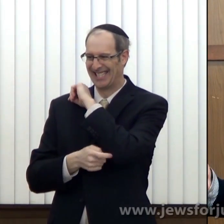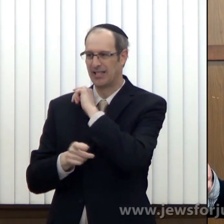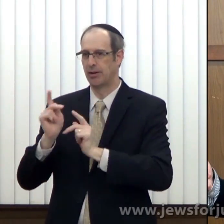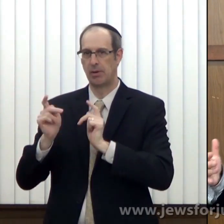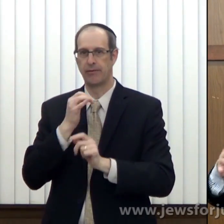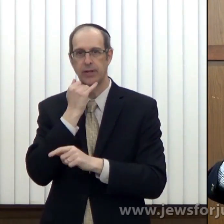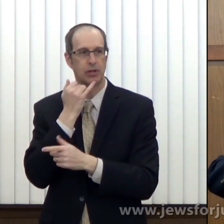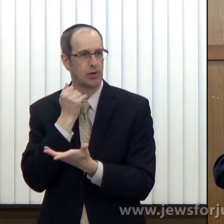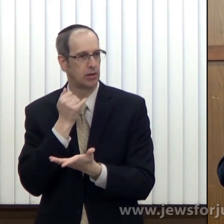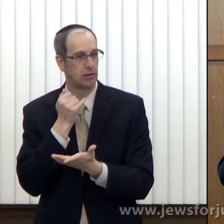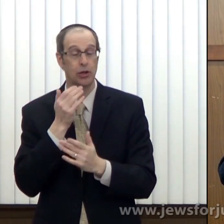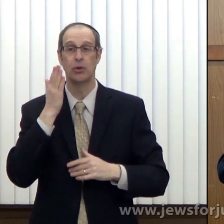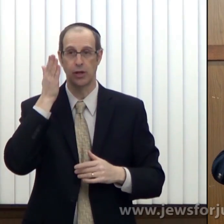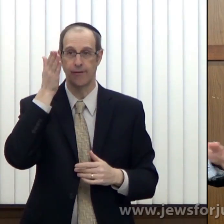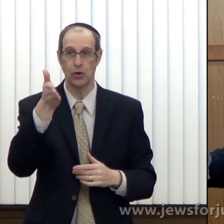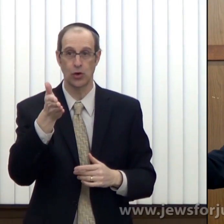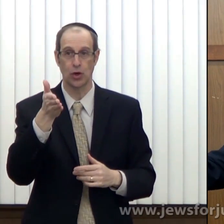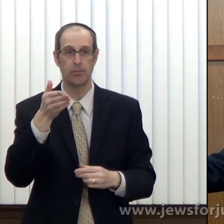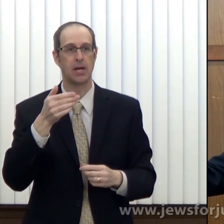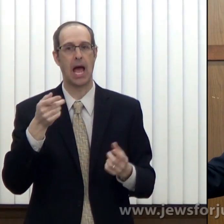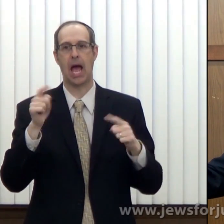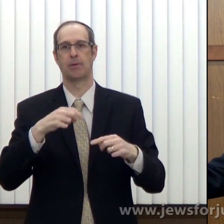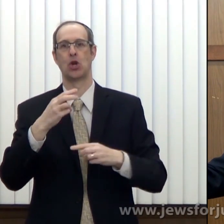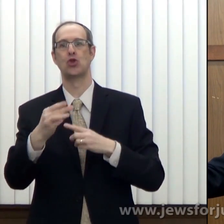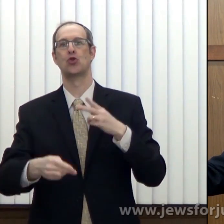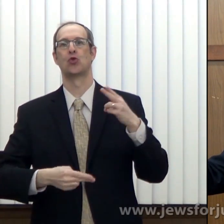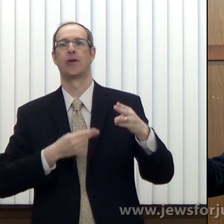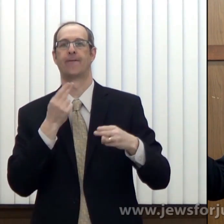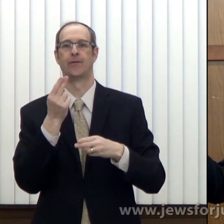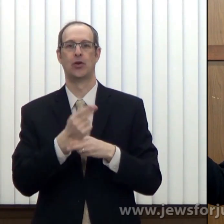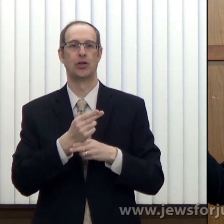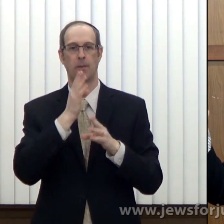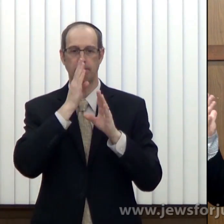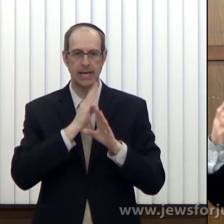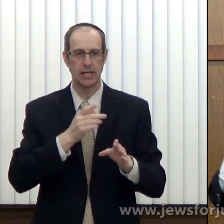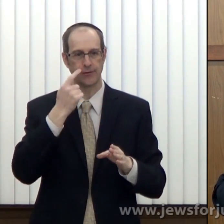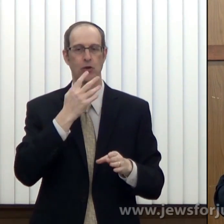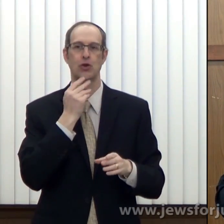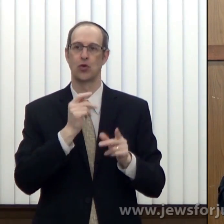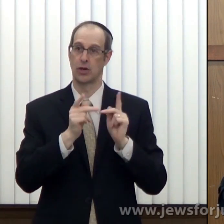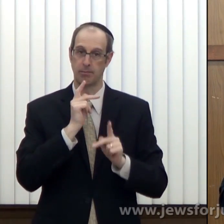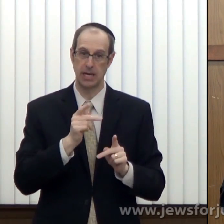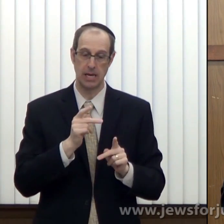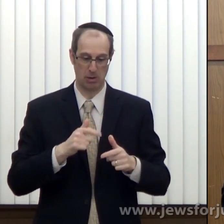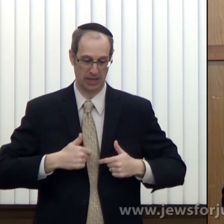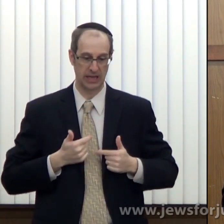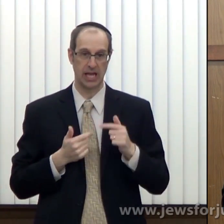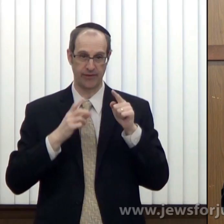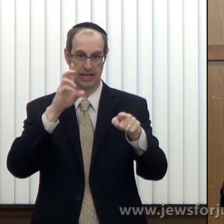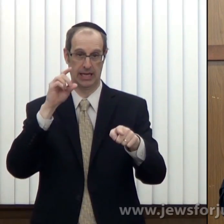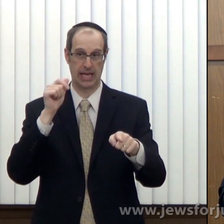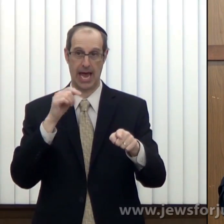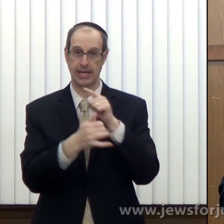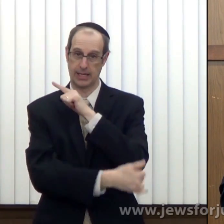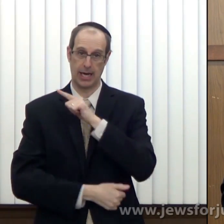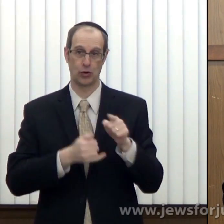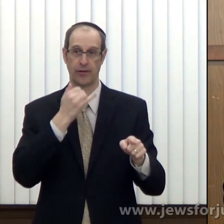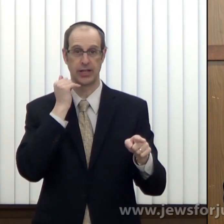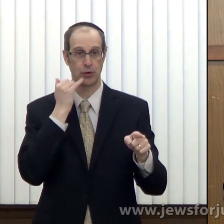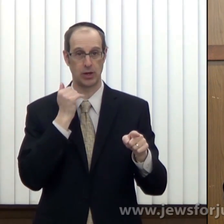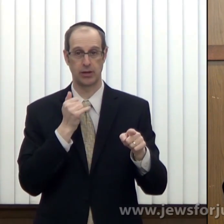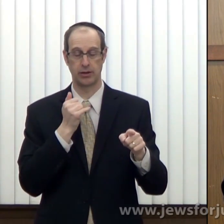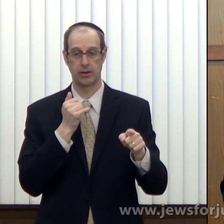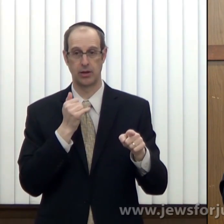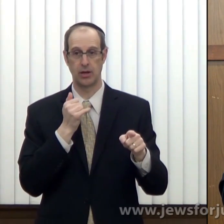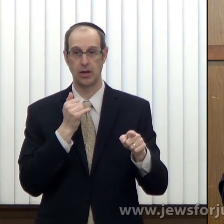the future, there will be universal peace. Peace for the Jewish people living in the land of Israel, and